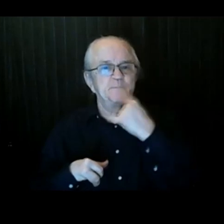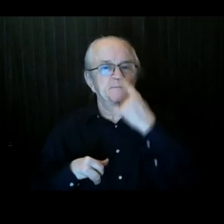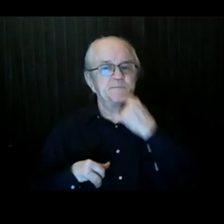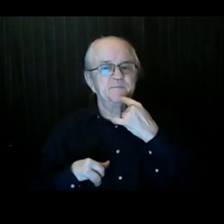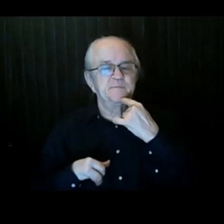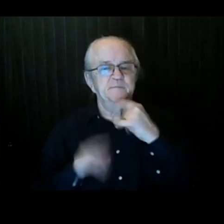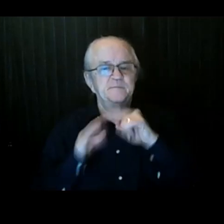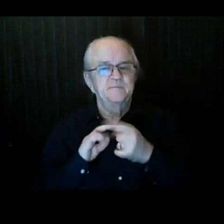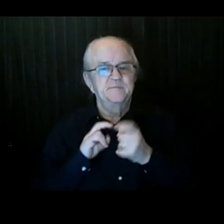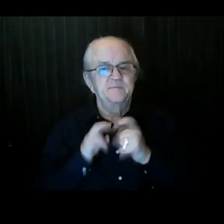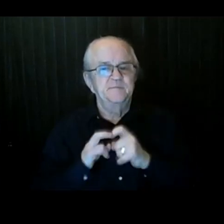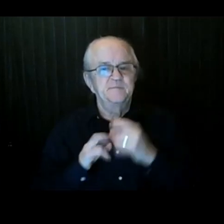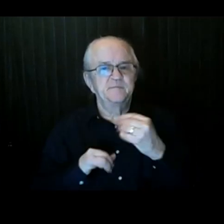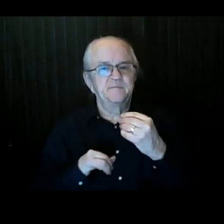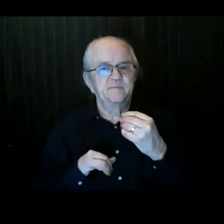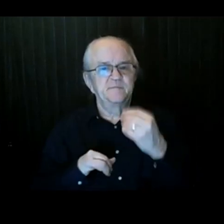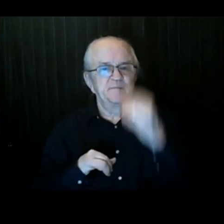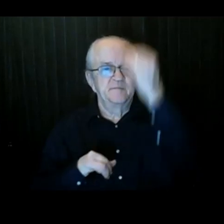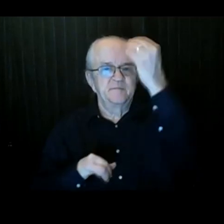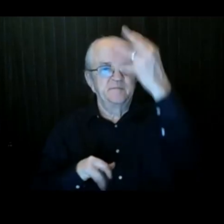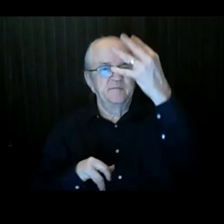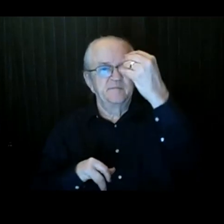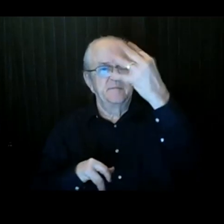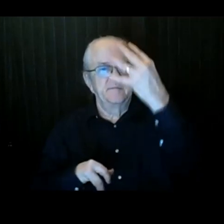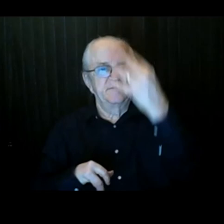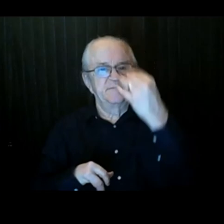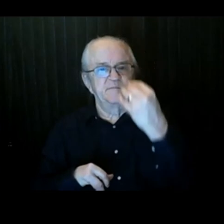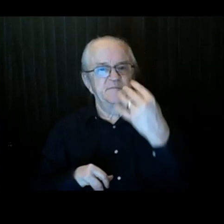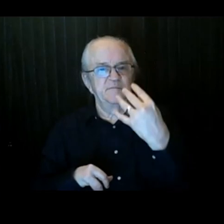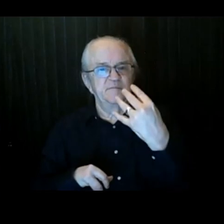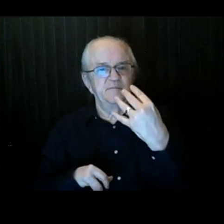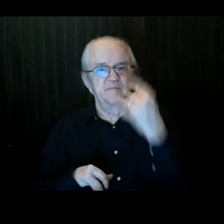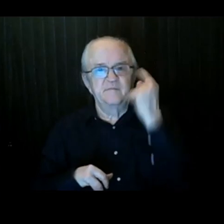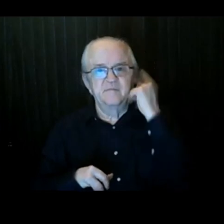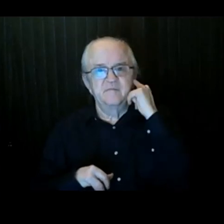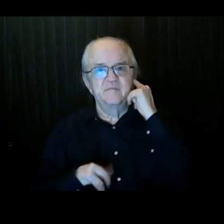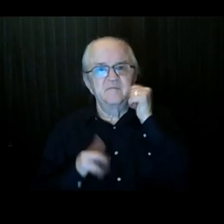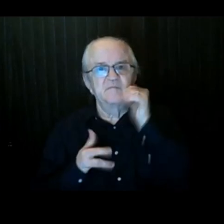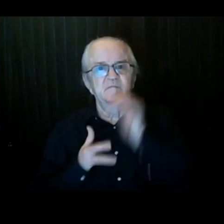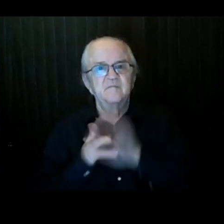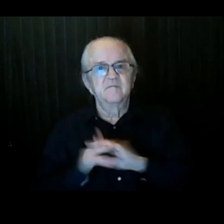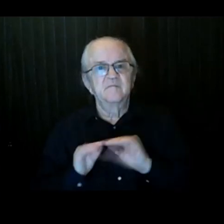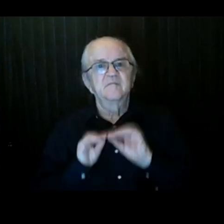And as it did, I heard my wife very clearly say,